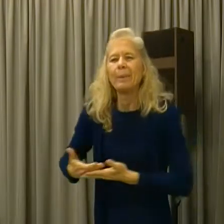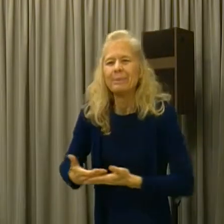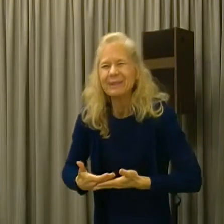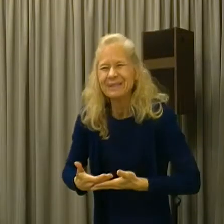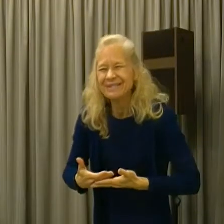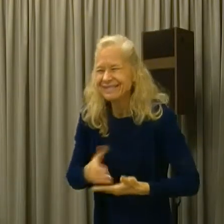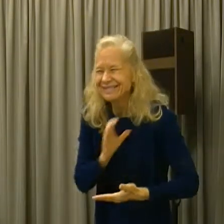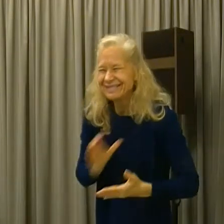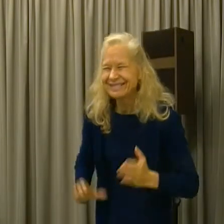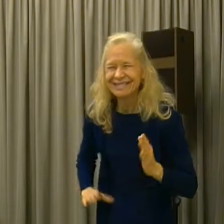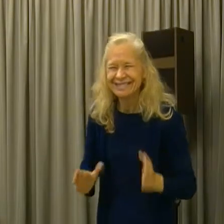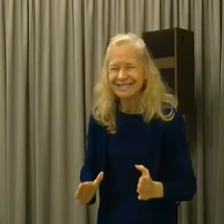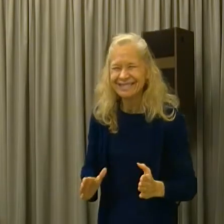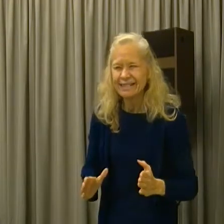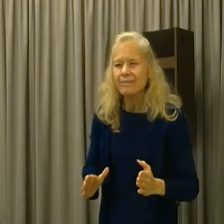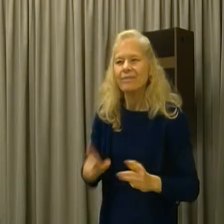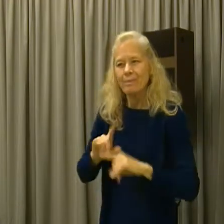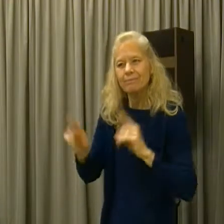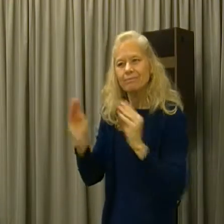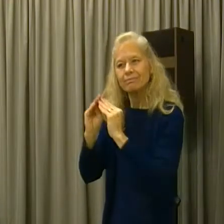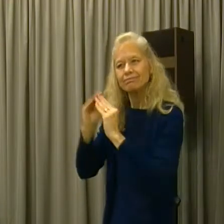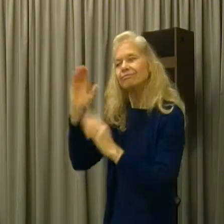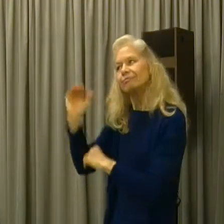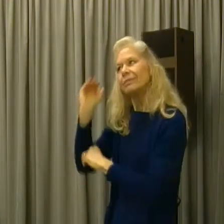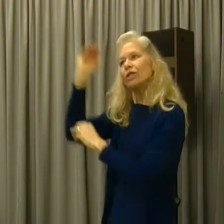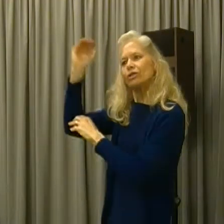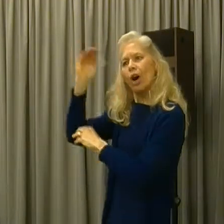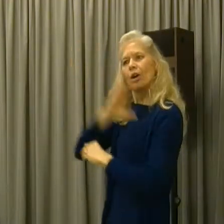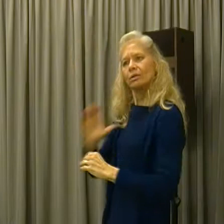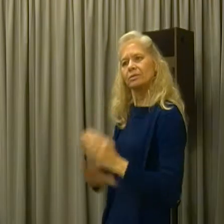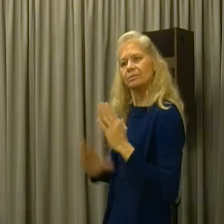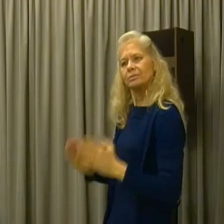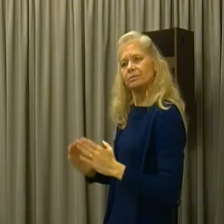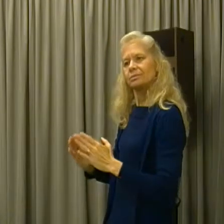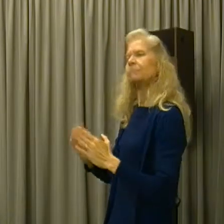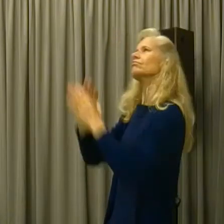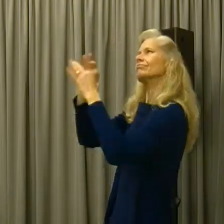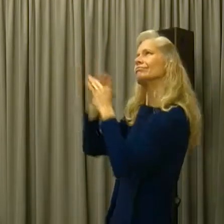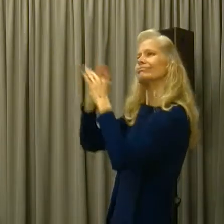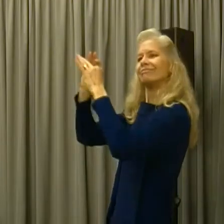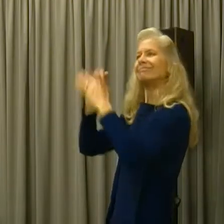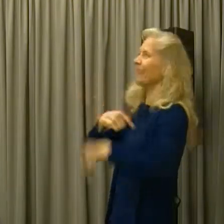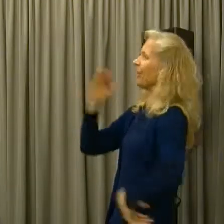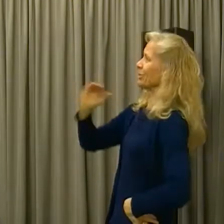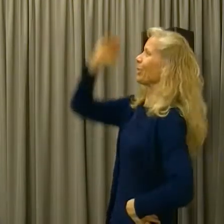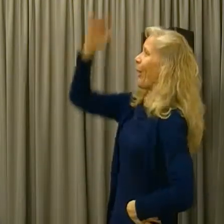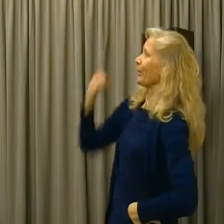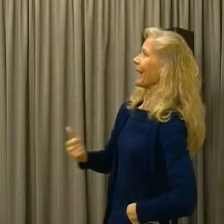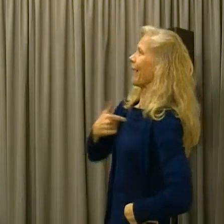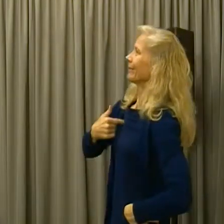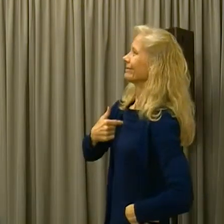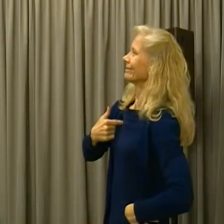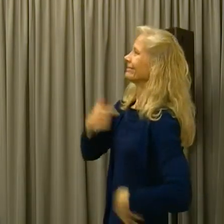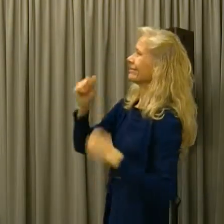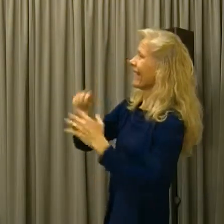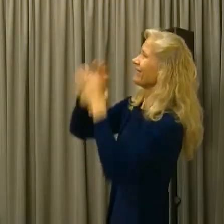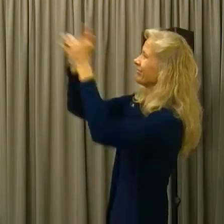6. Paul says about this getting the victory over our thoughts and